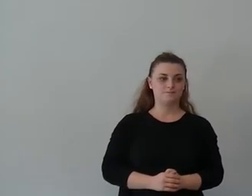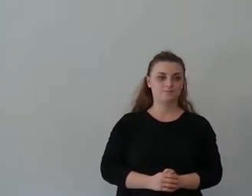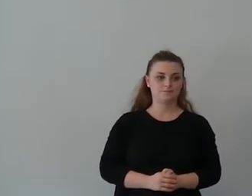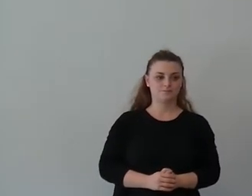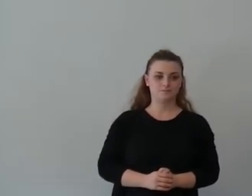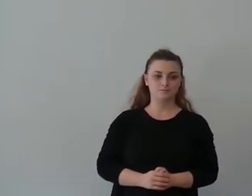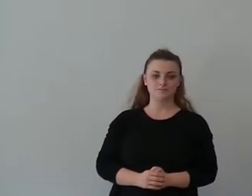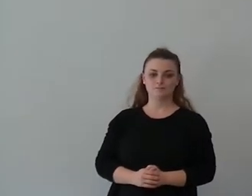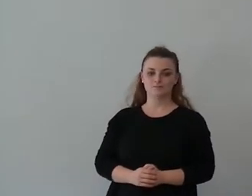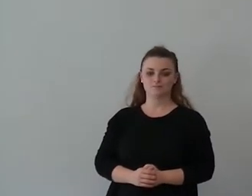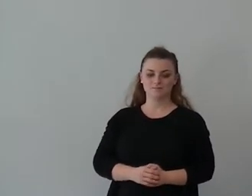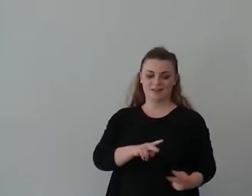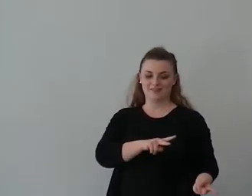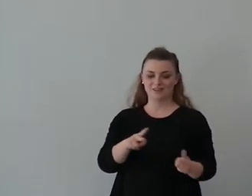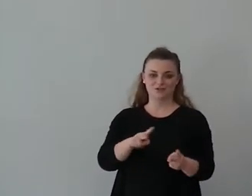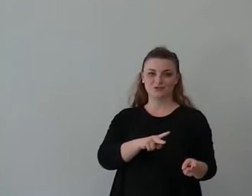All right. Verso so, introduzione.